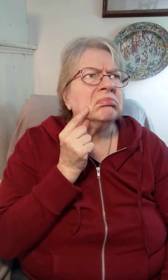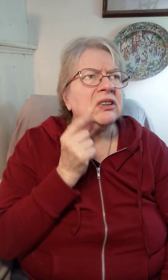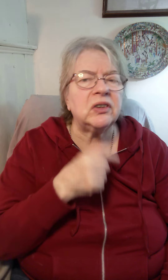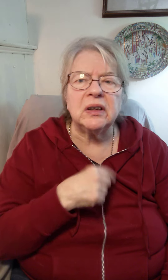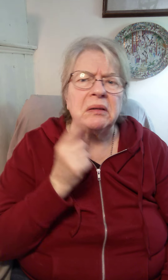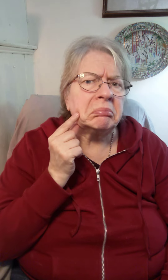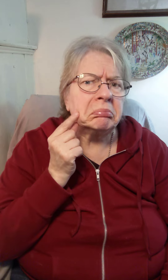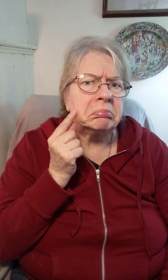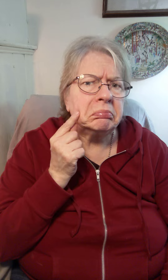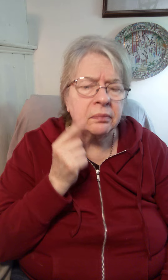Let's see.